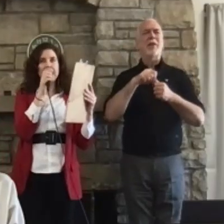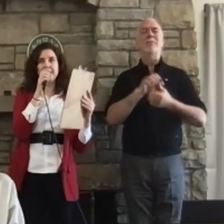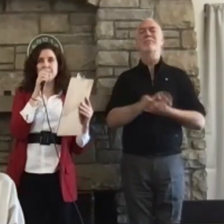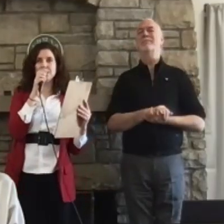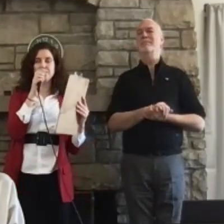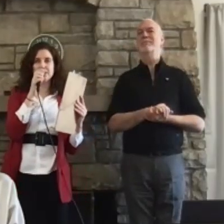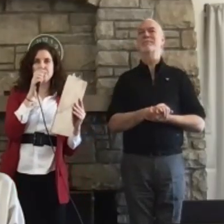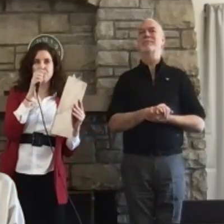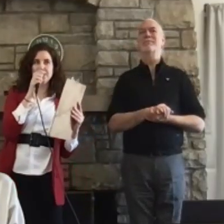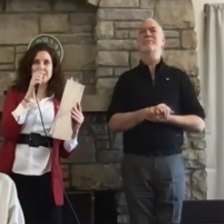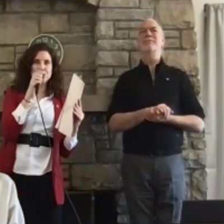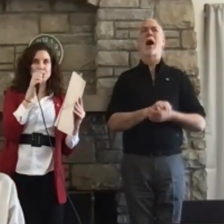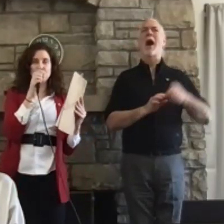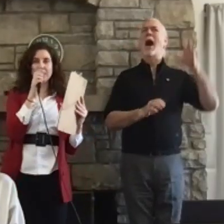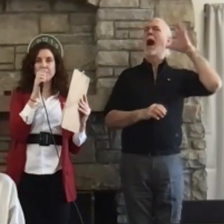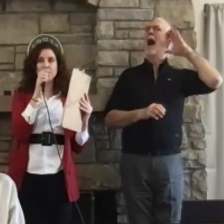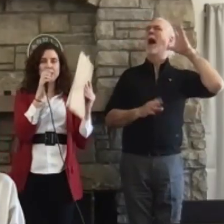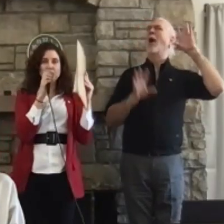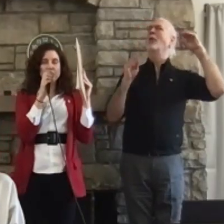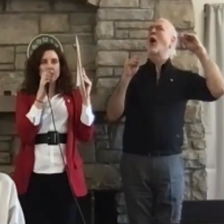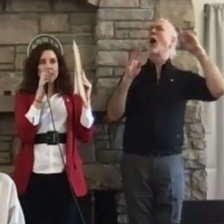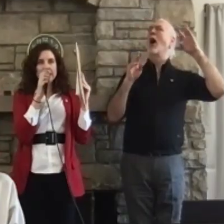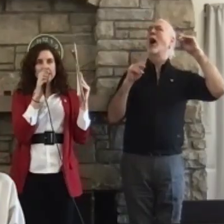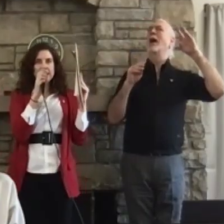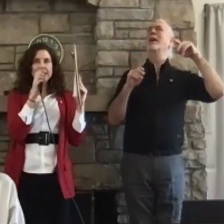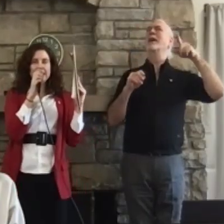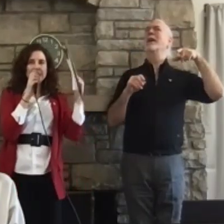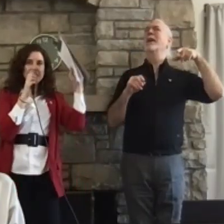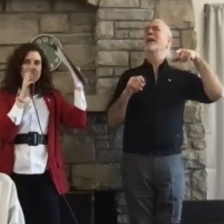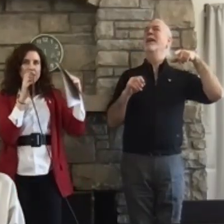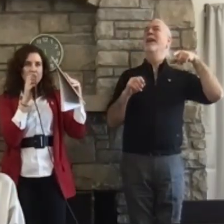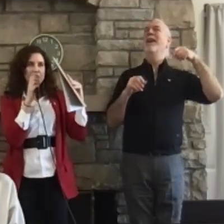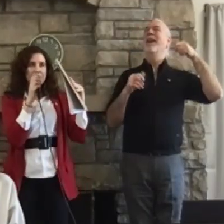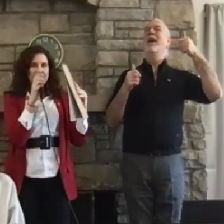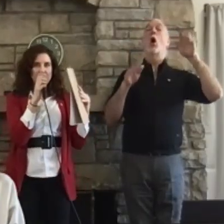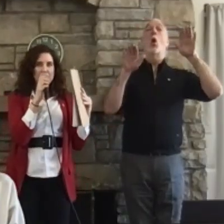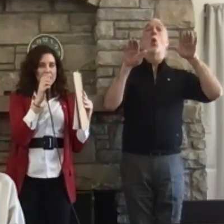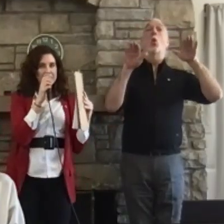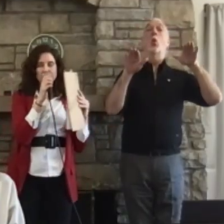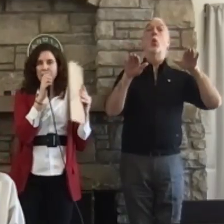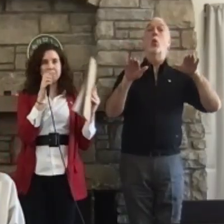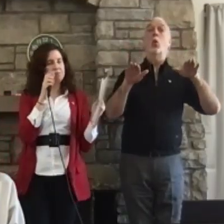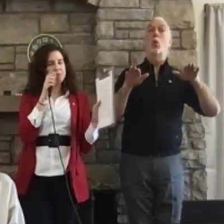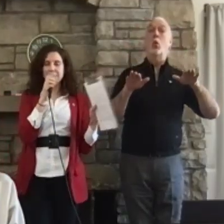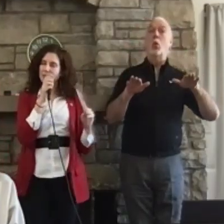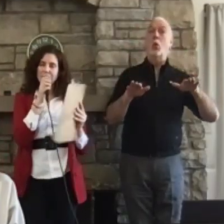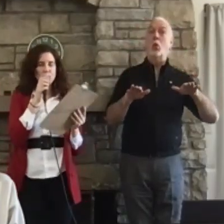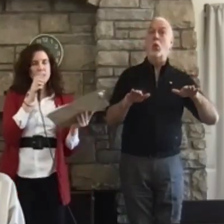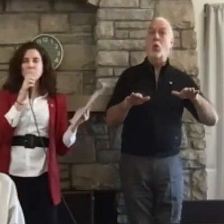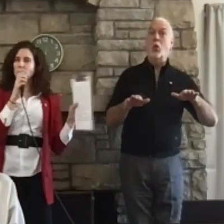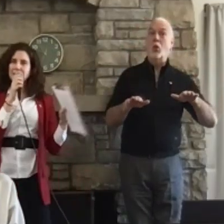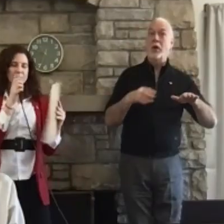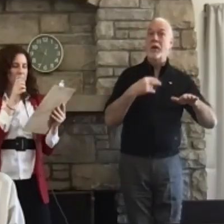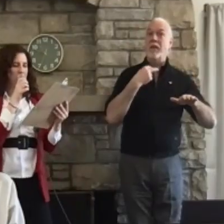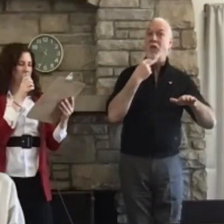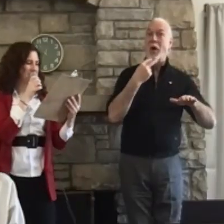So I hear some voices, which is wonderful. We could do a little inside volume. That would be awesome, but